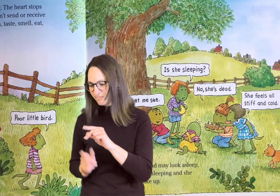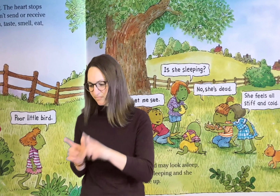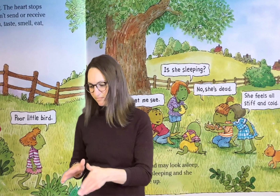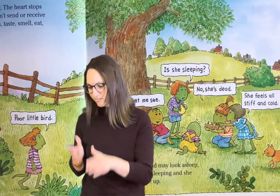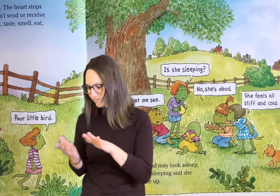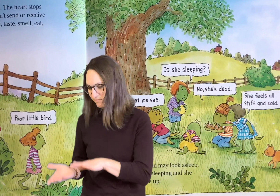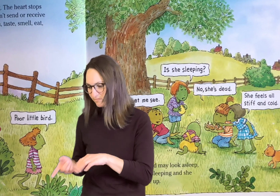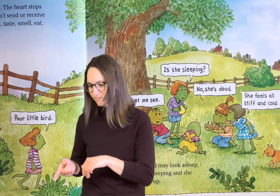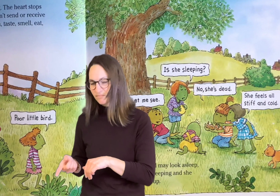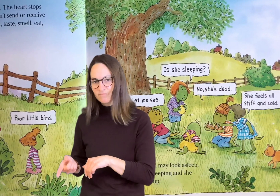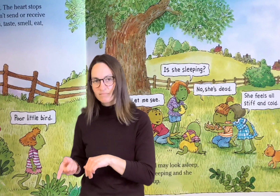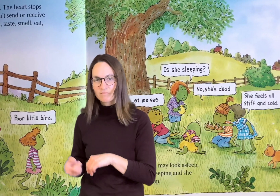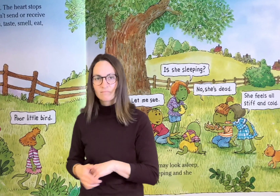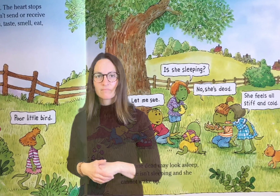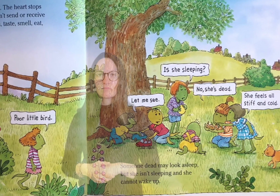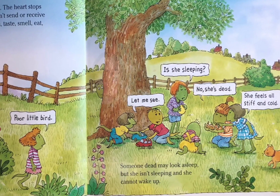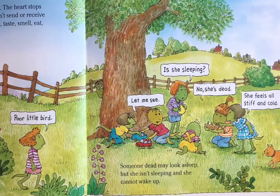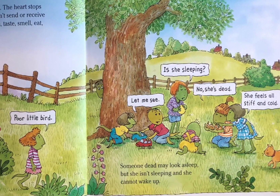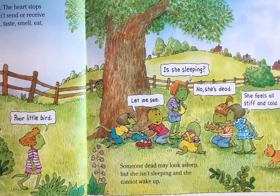No, she's dead.